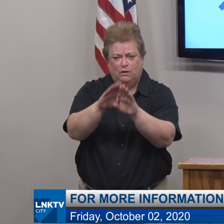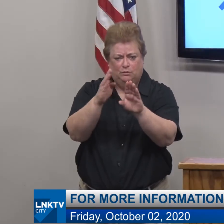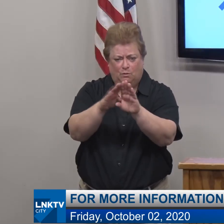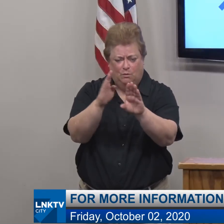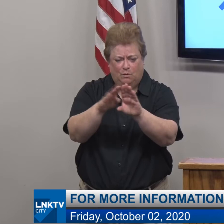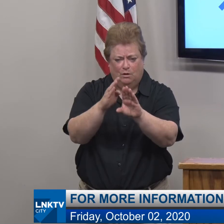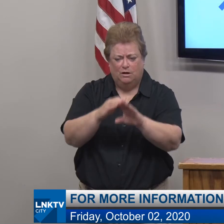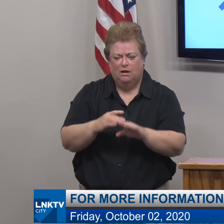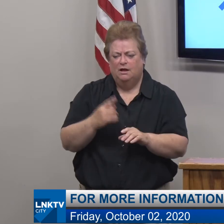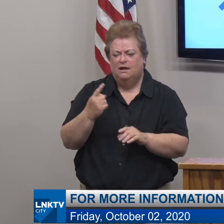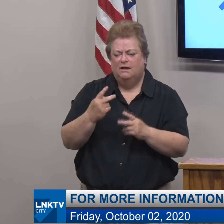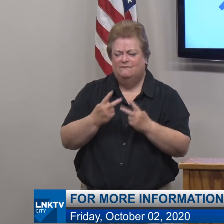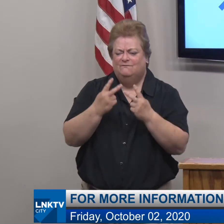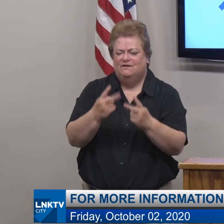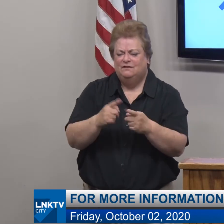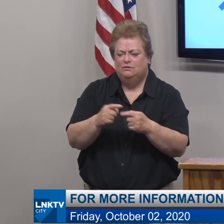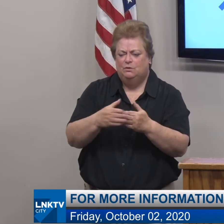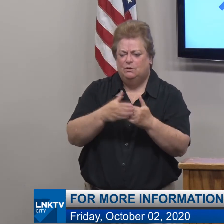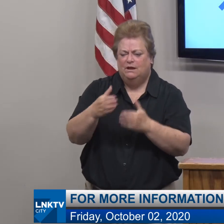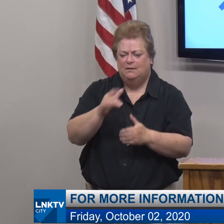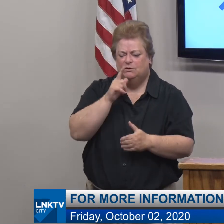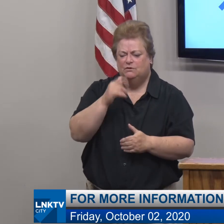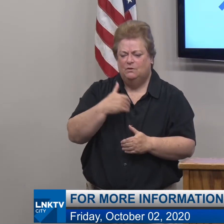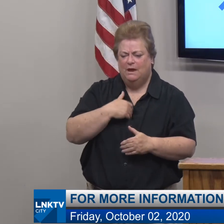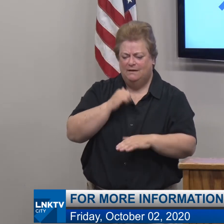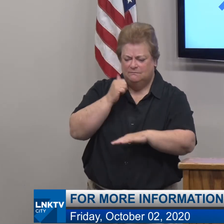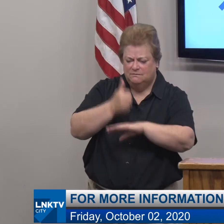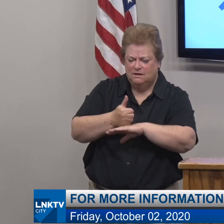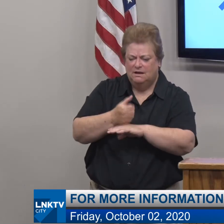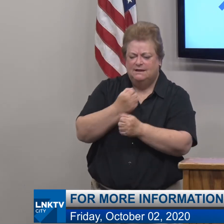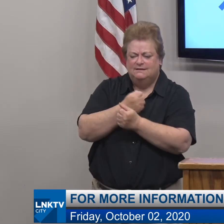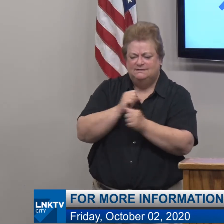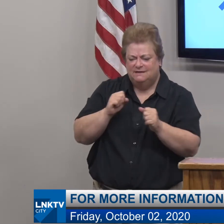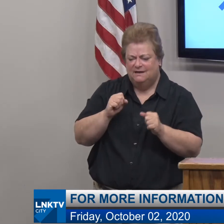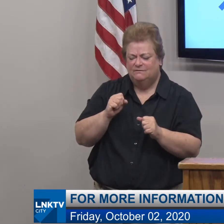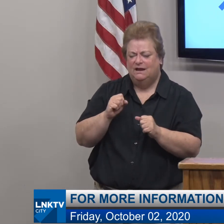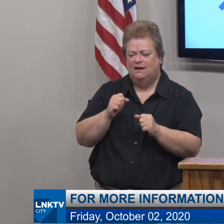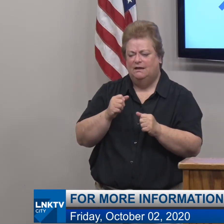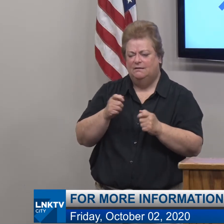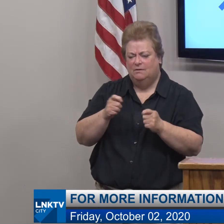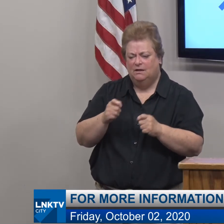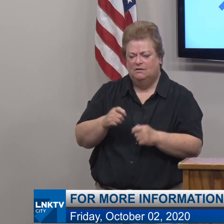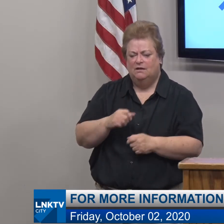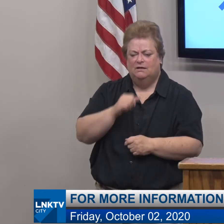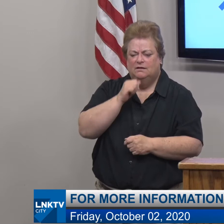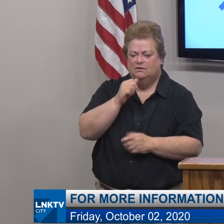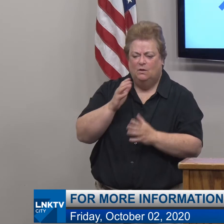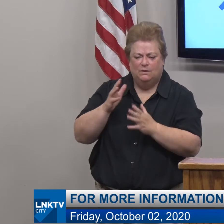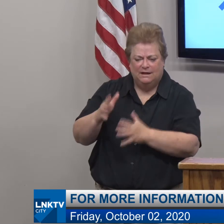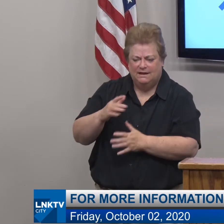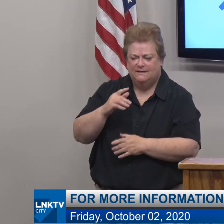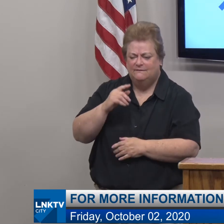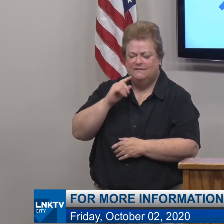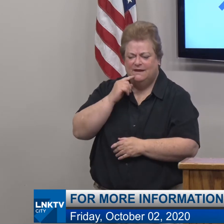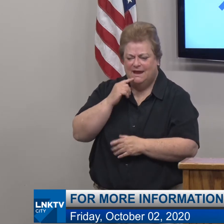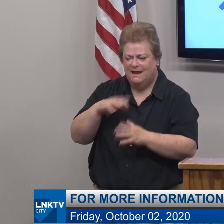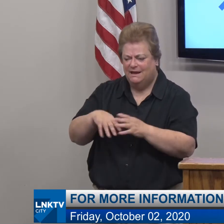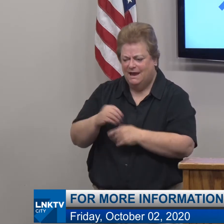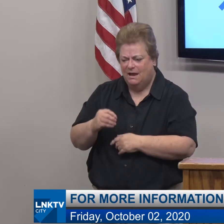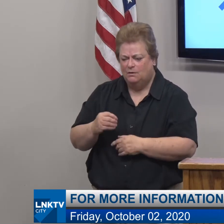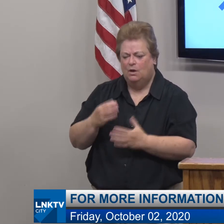Only visit neighbors that have safety measures in place. Don't eat candy while out. Wait until you get home to